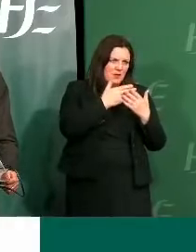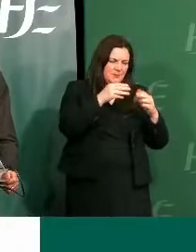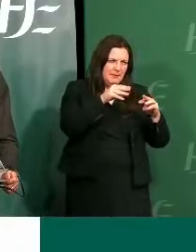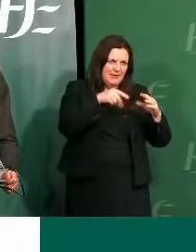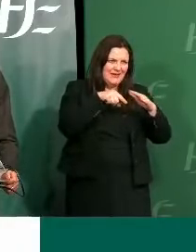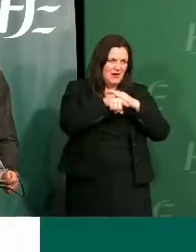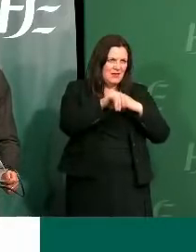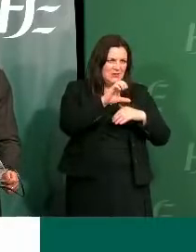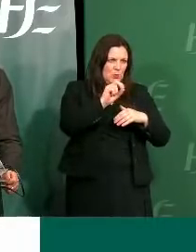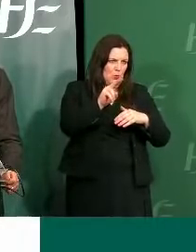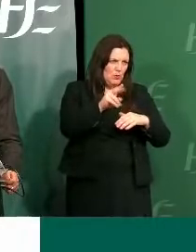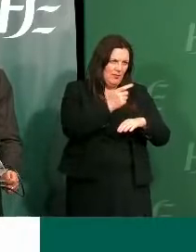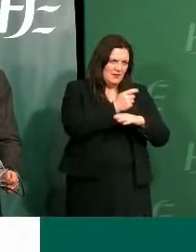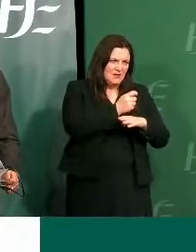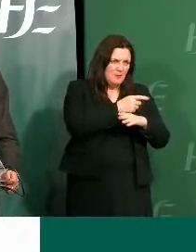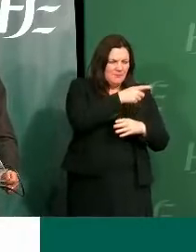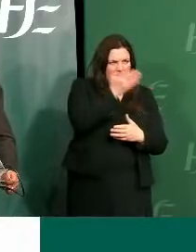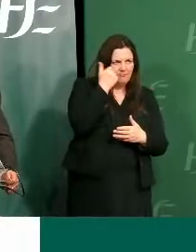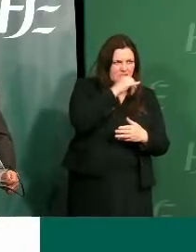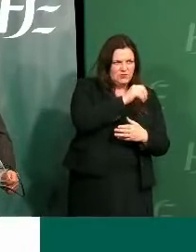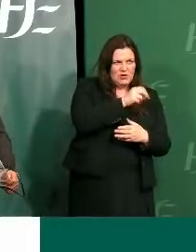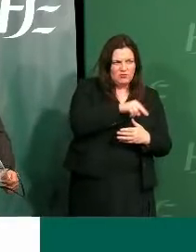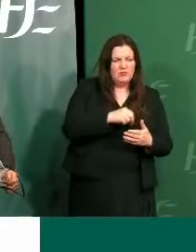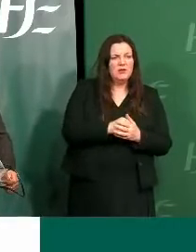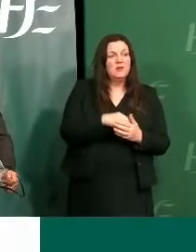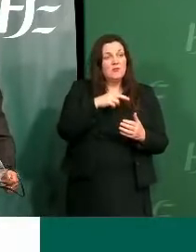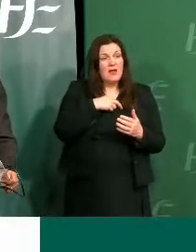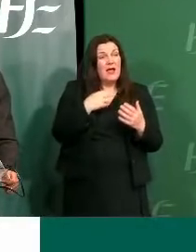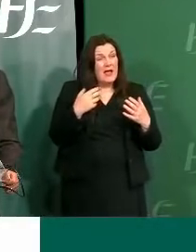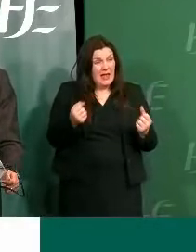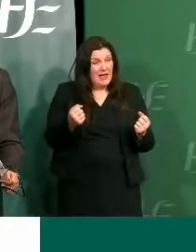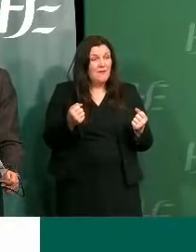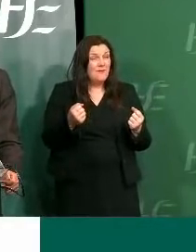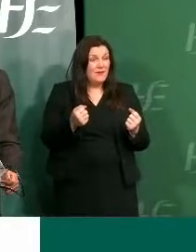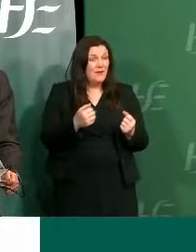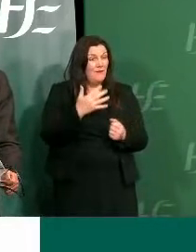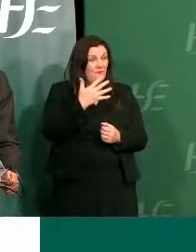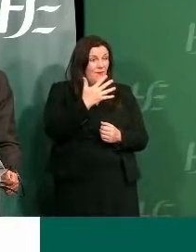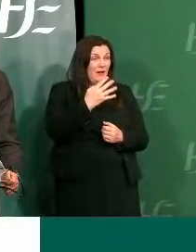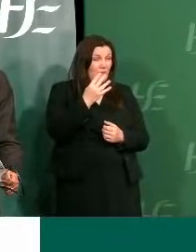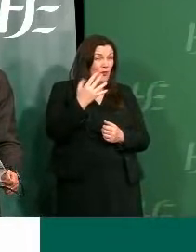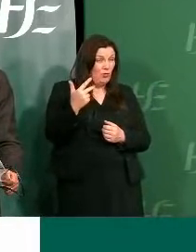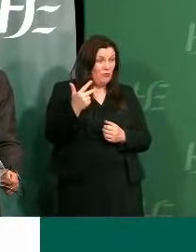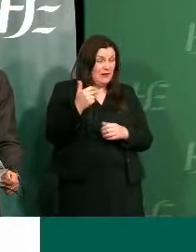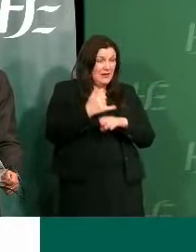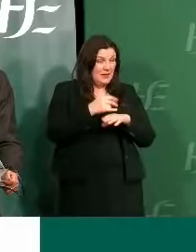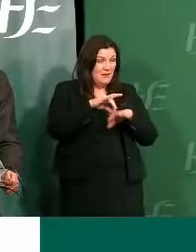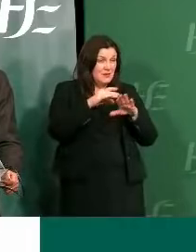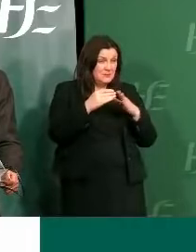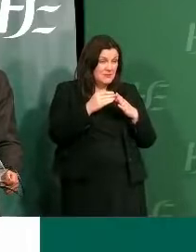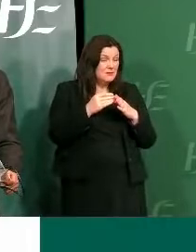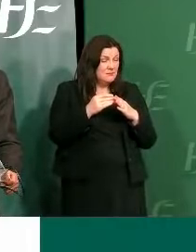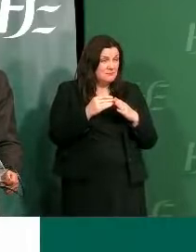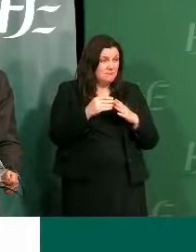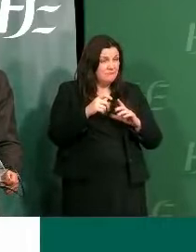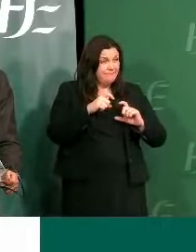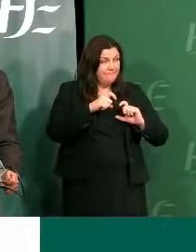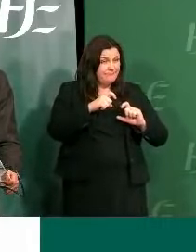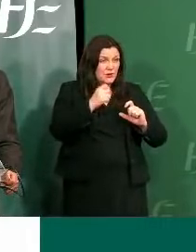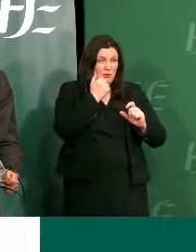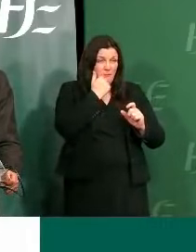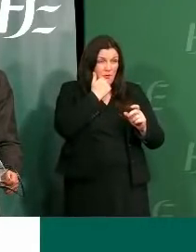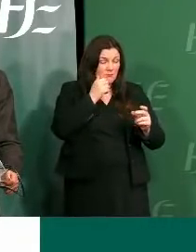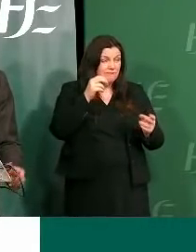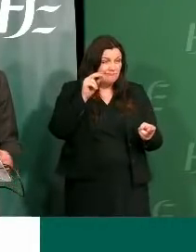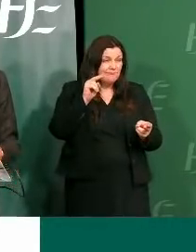ICU. And the total number of COVID patients in hospital, 543, is kind of a steadying rather